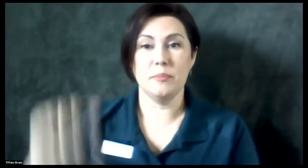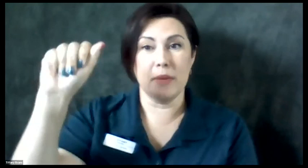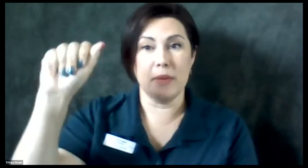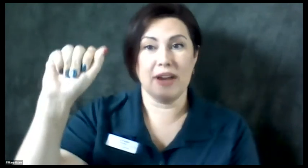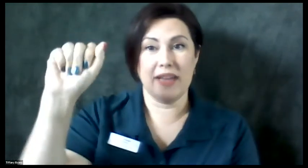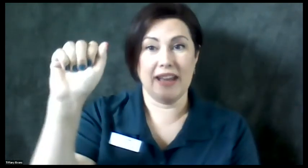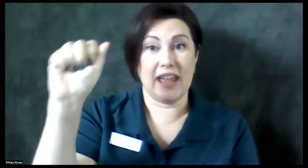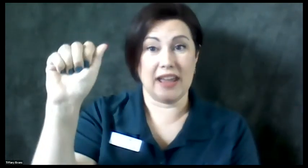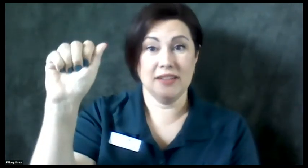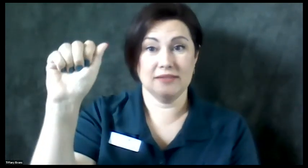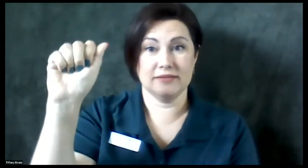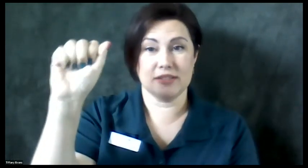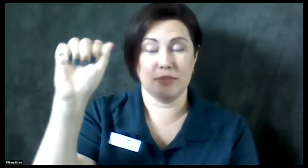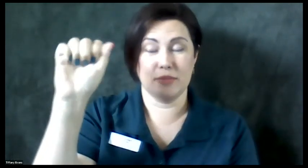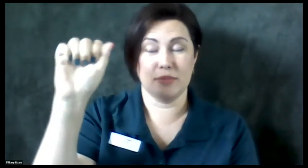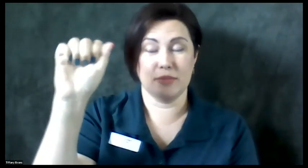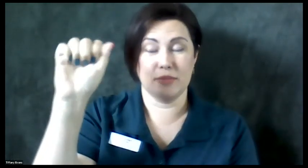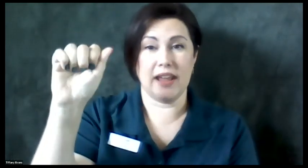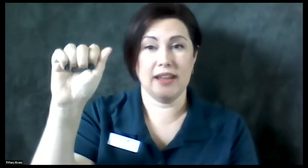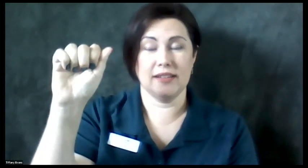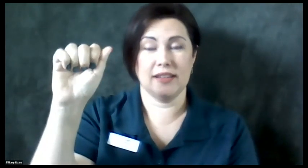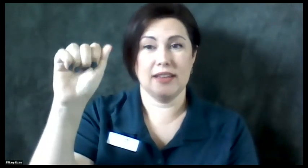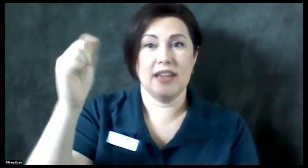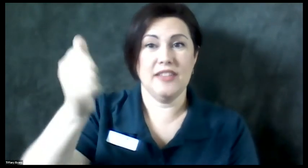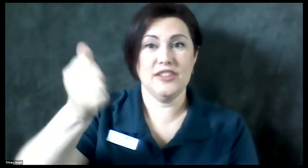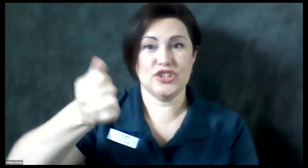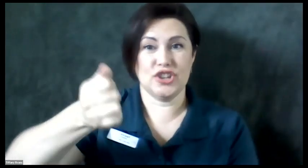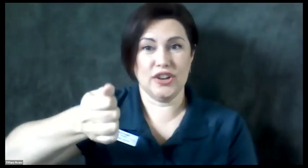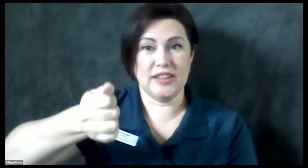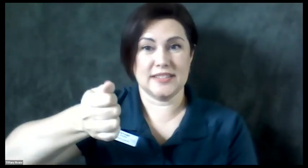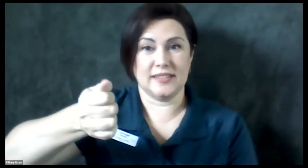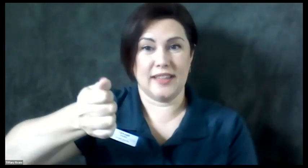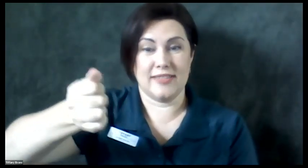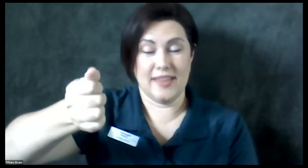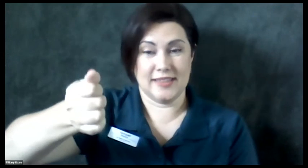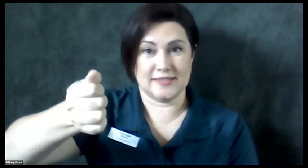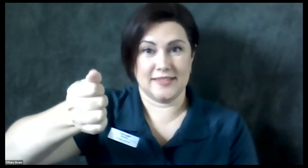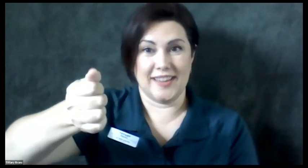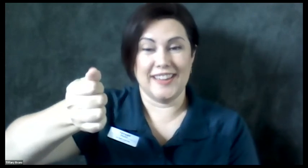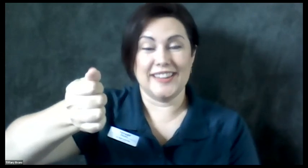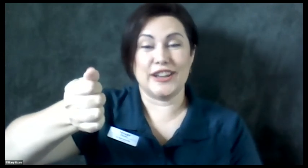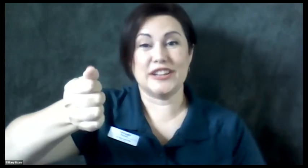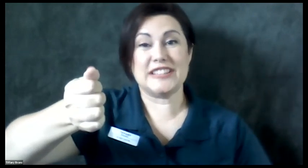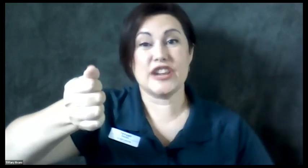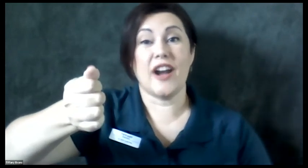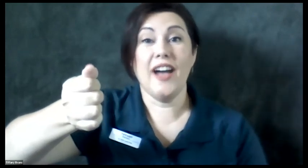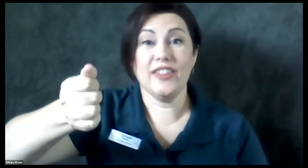remember how we had A? So put your hand on an A and then turn it like this. Now you're going to take your other